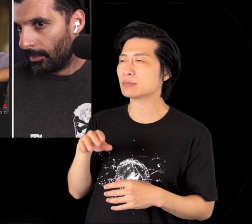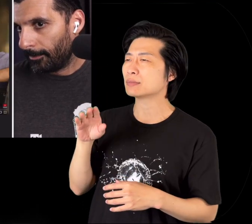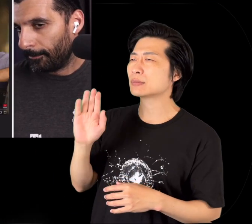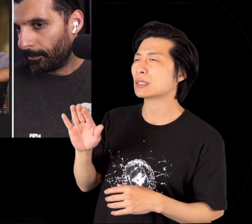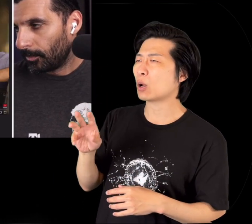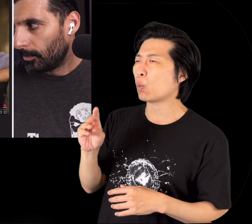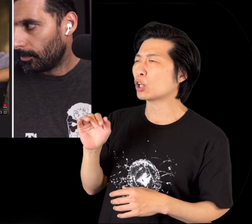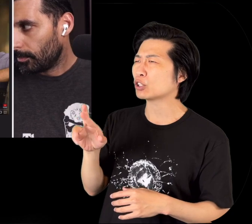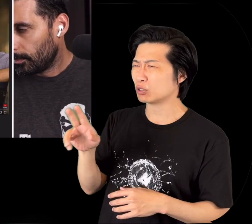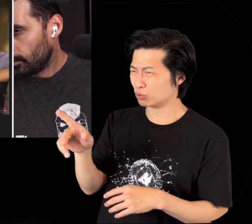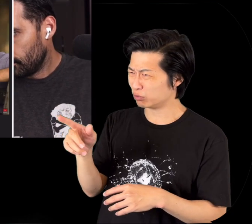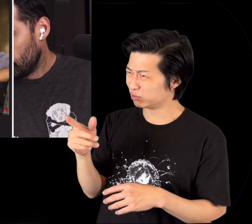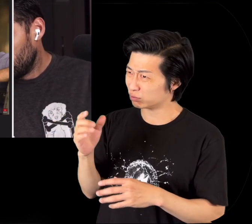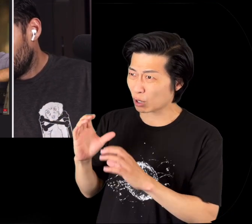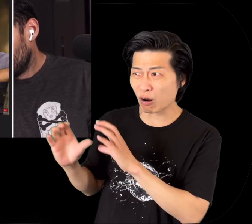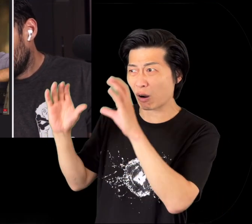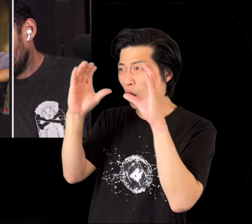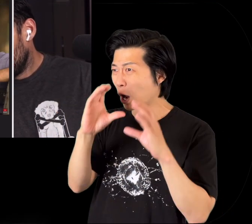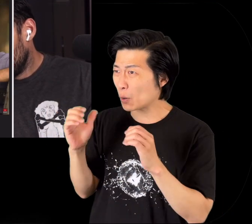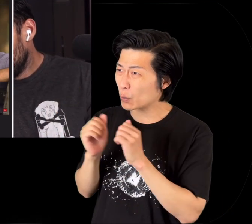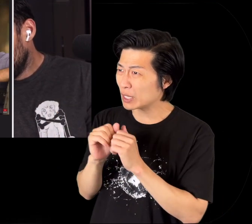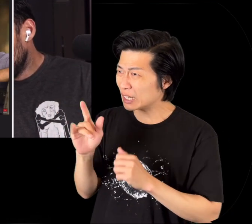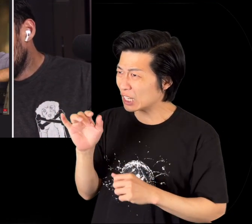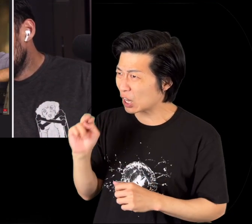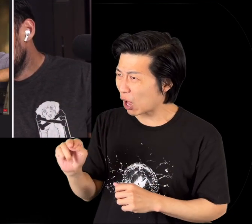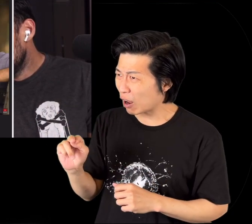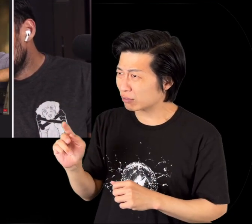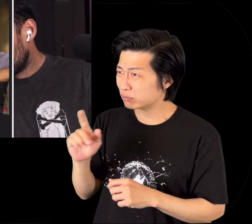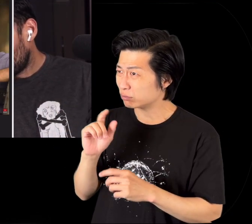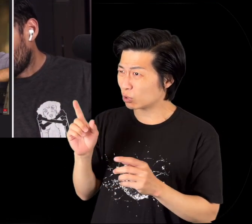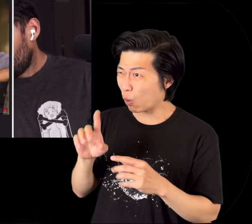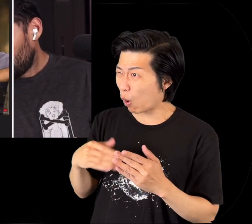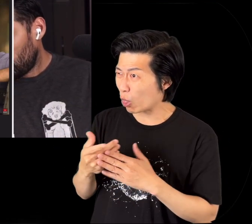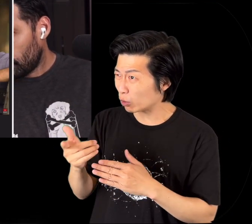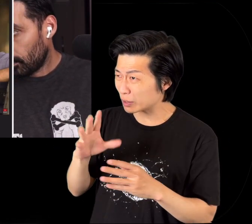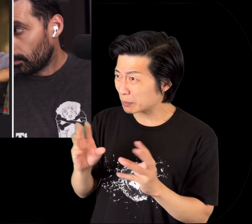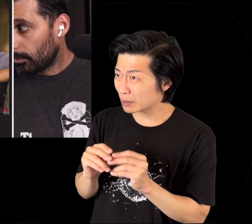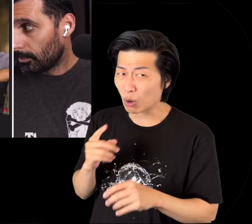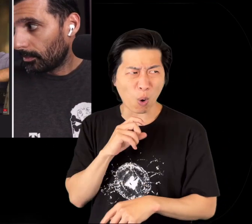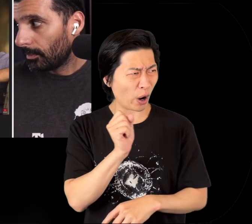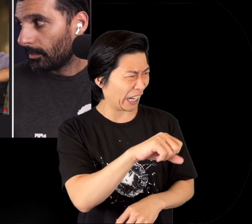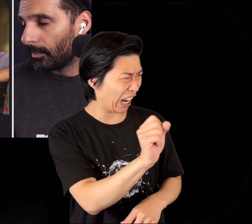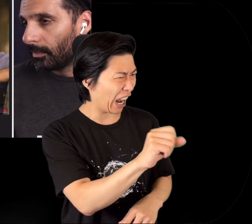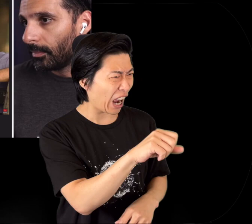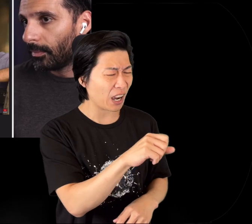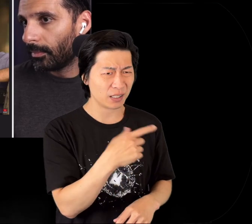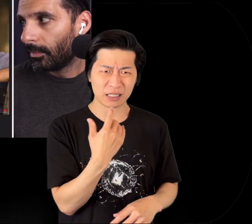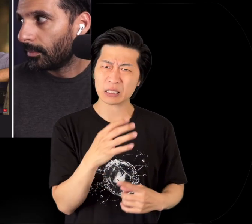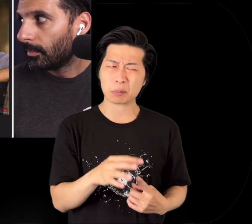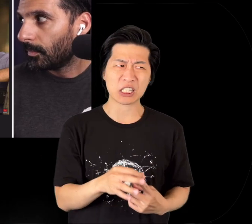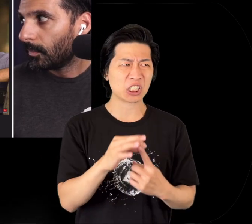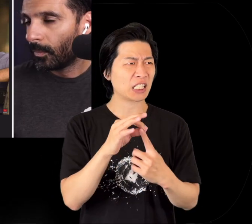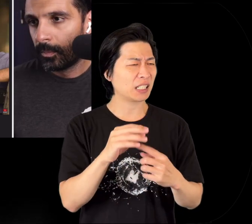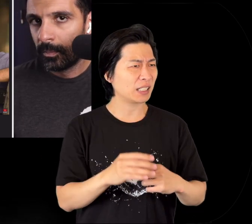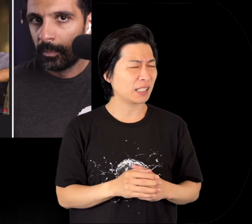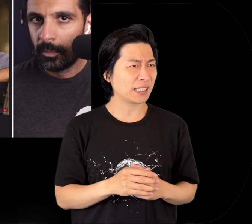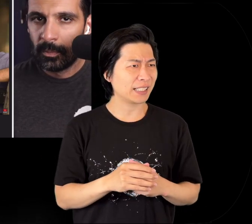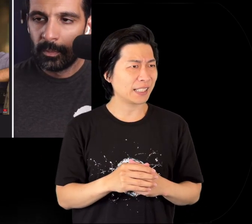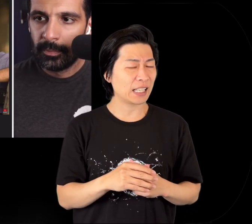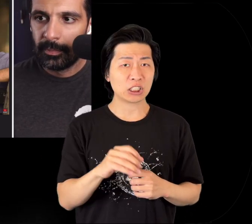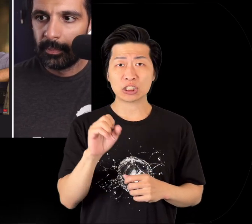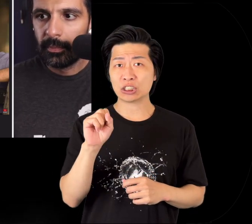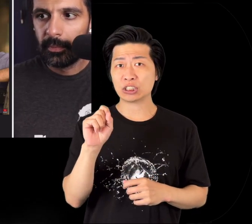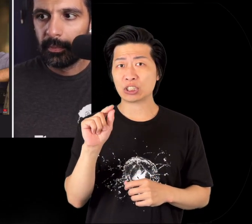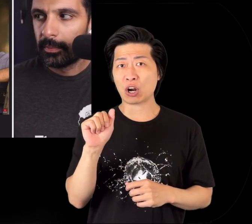Walter. Did you stay up all night with him during all these sessions and such? Oh, yeah. No, I mean, especially